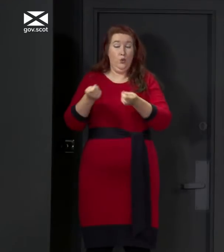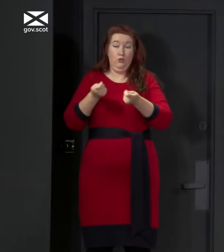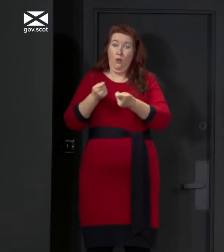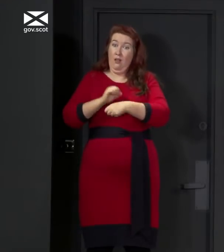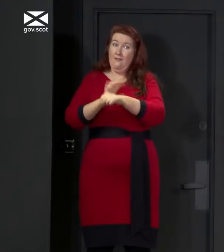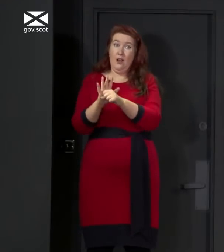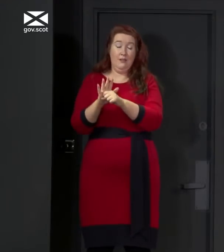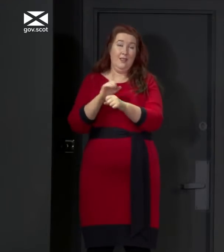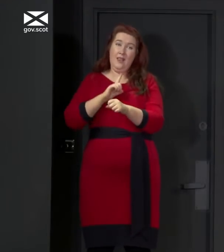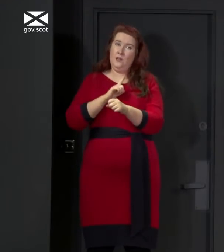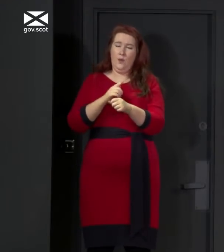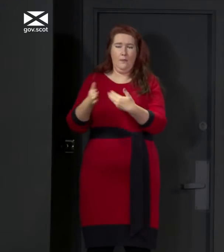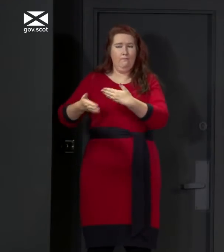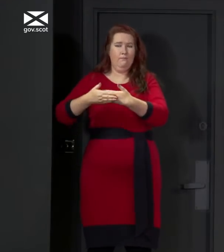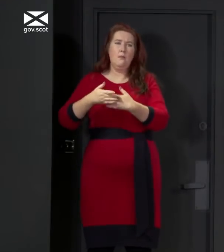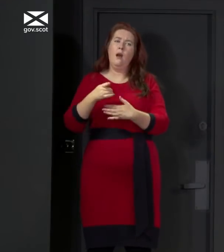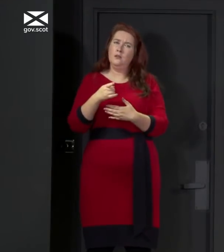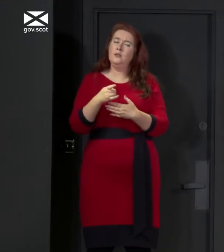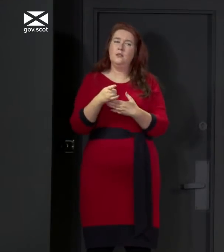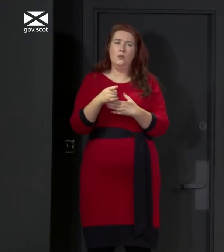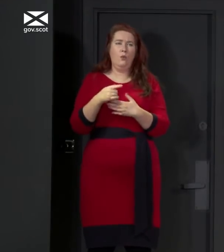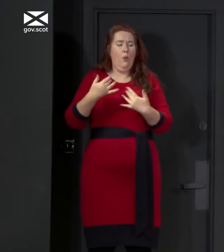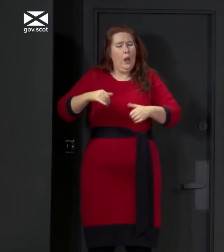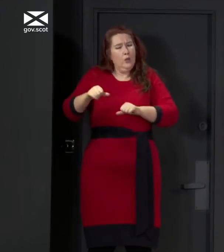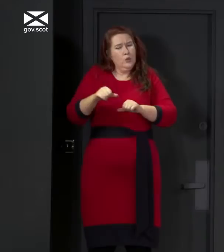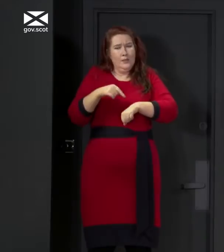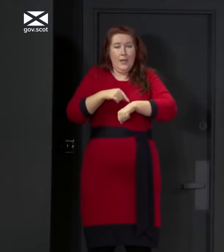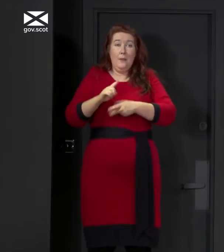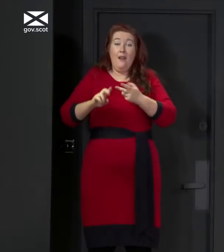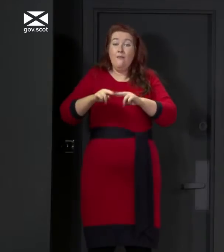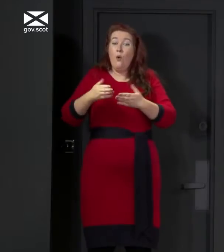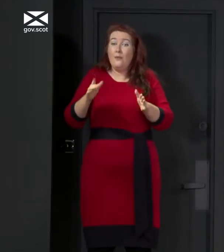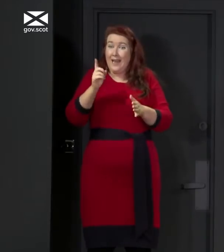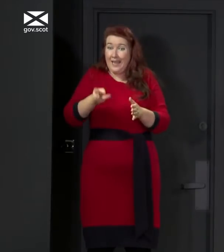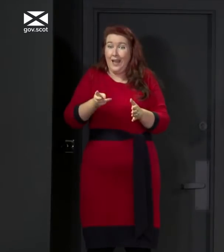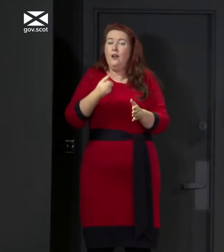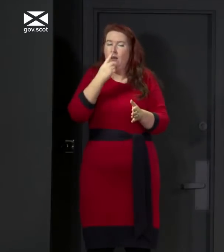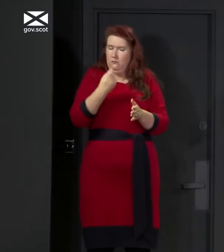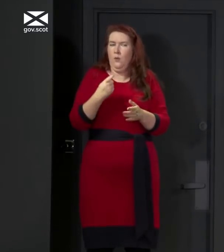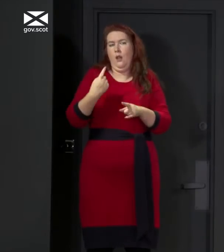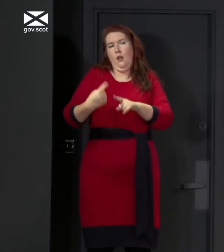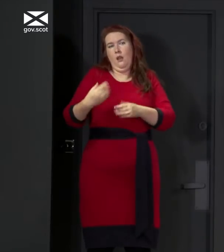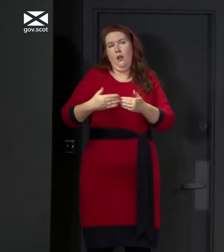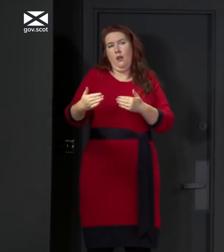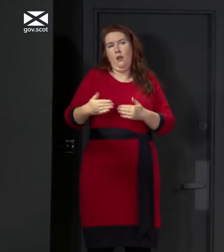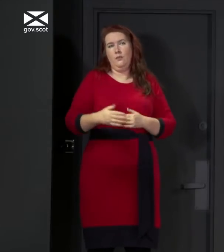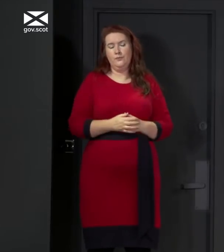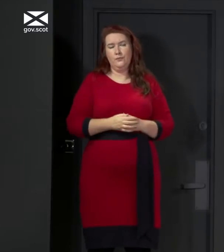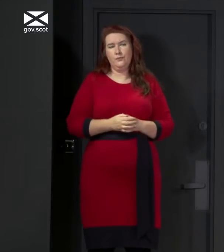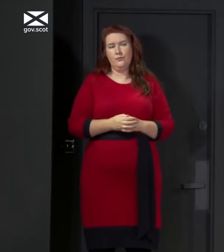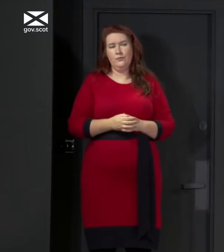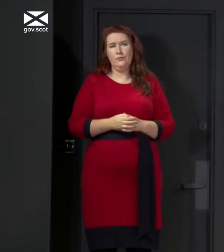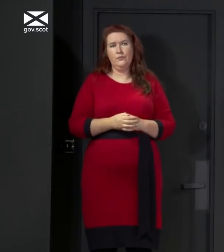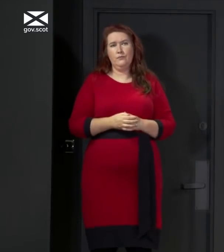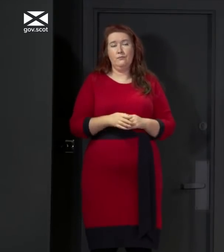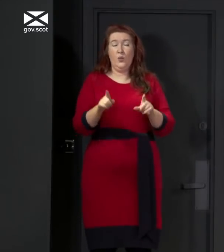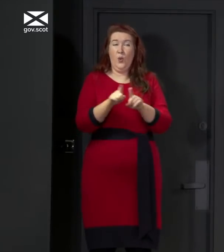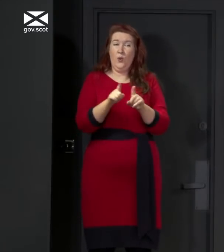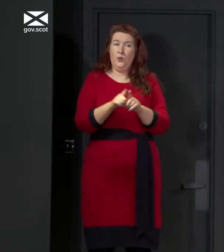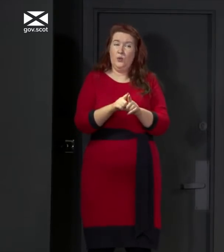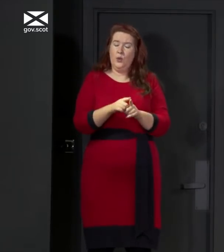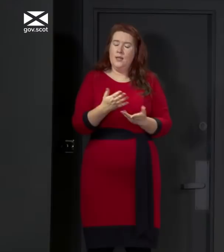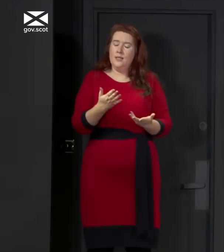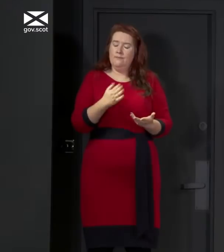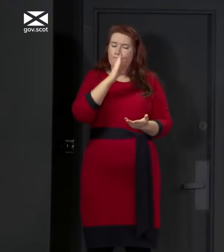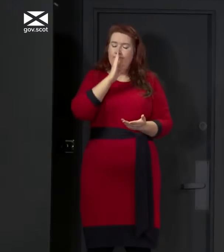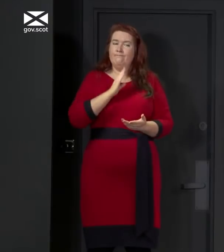keep these restrictions in place for any longer than necessary. And of course, we have also very regrettably